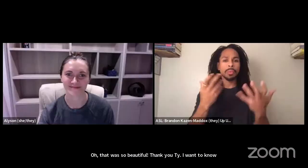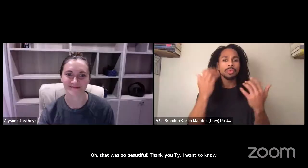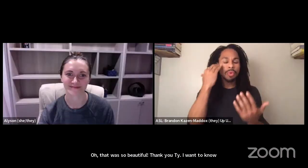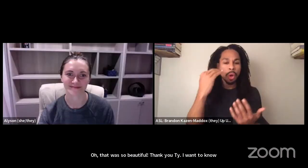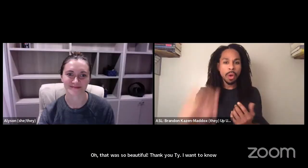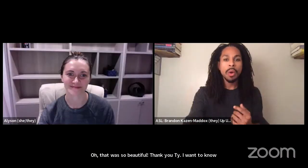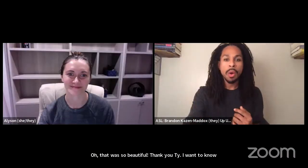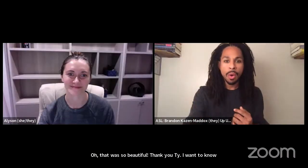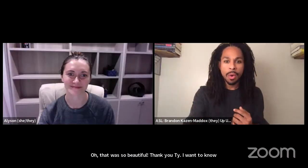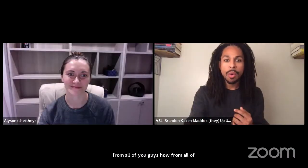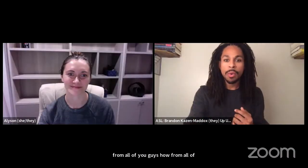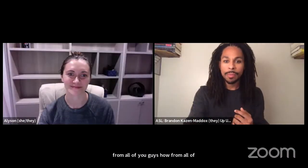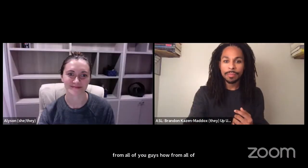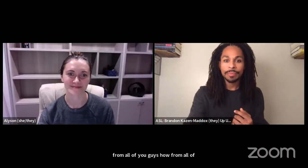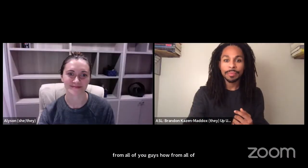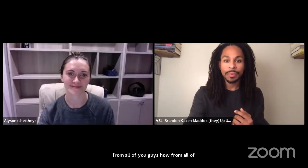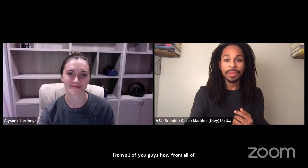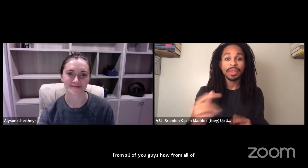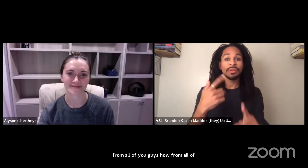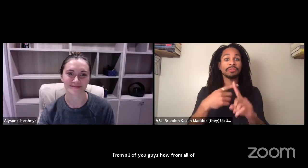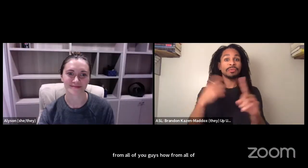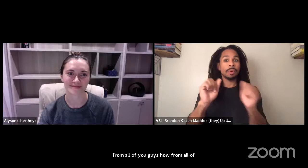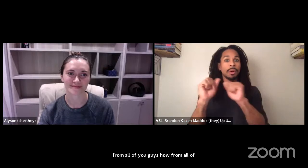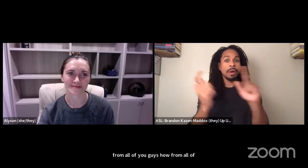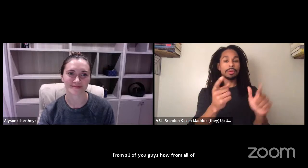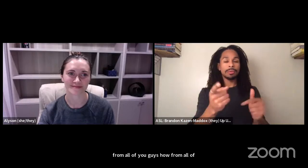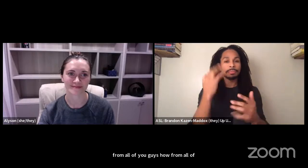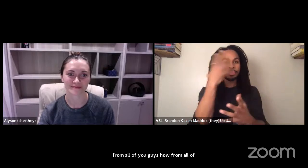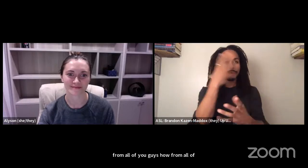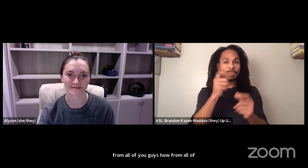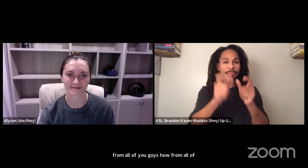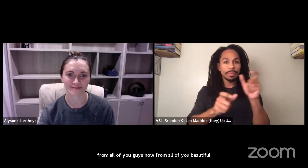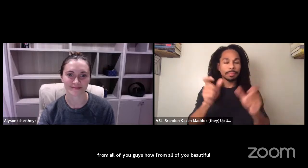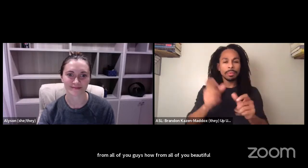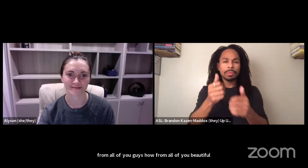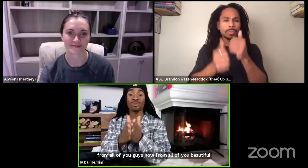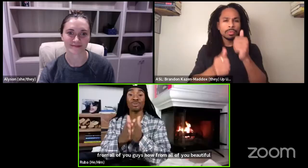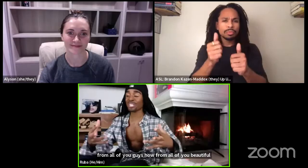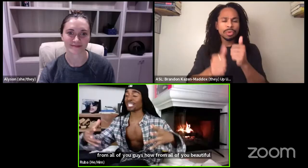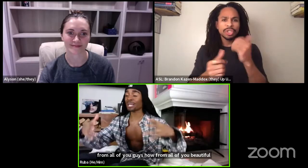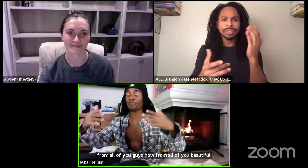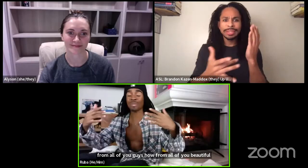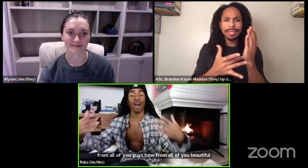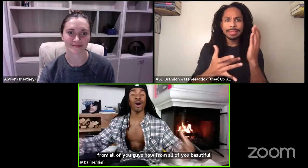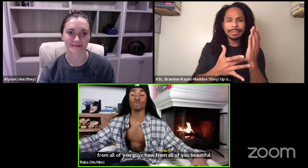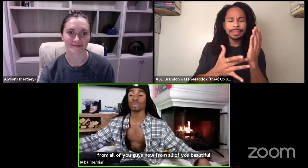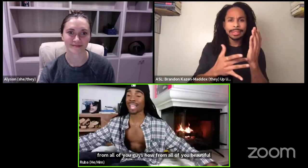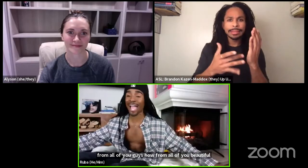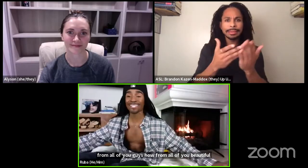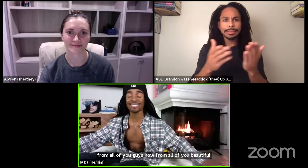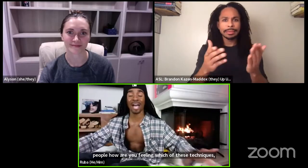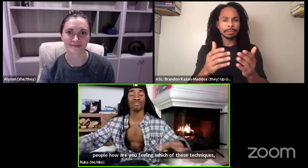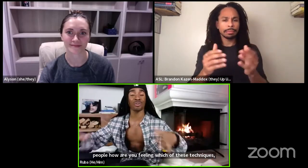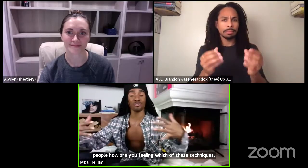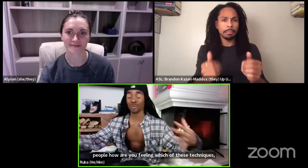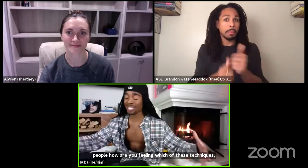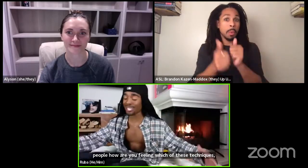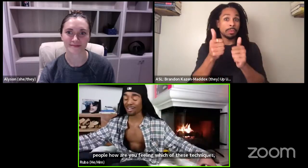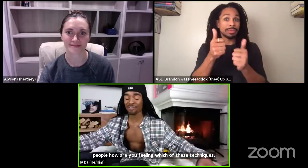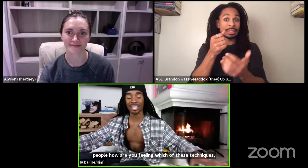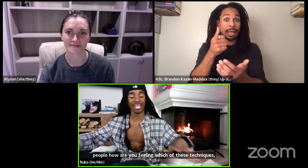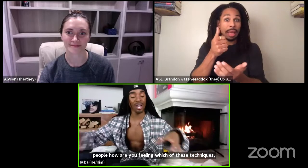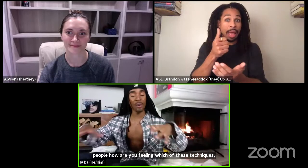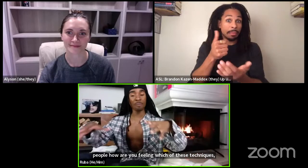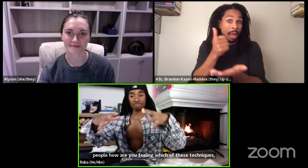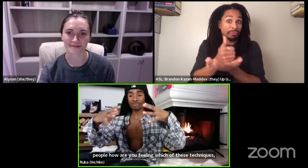are you feeling? Which of these techniques were most helpful? I'm currently feeling beyond relaxed. I feel free.